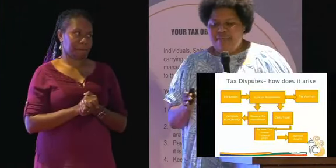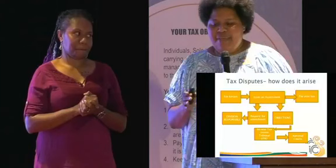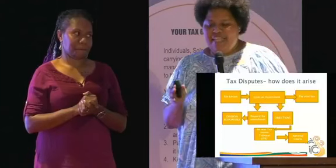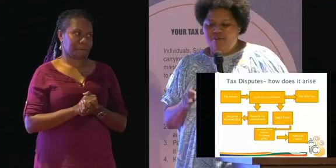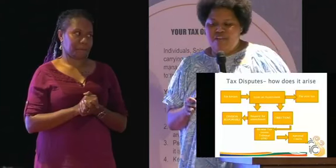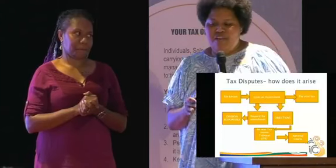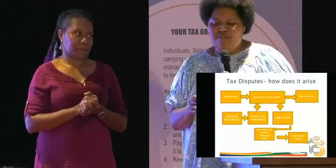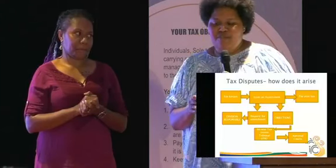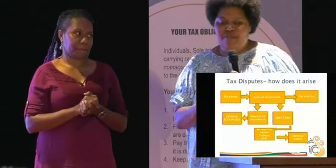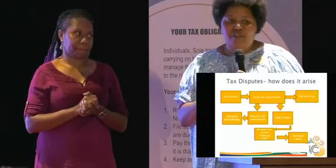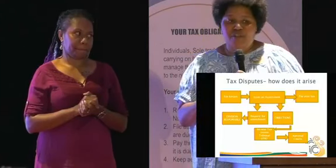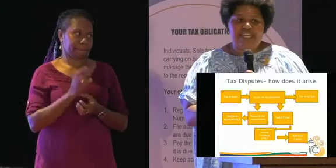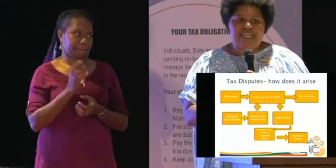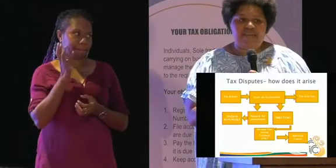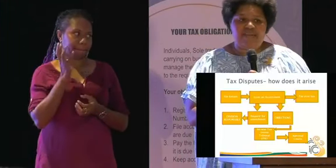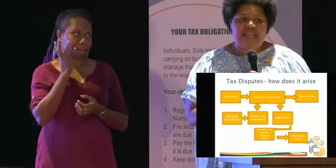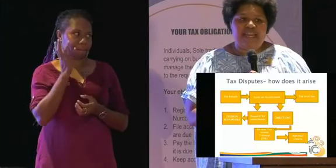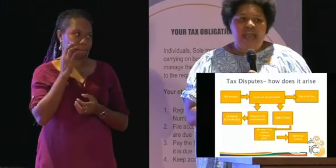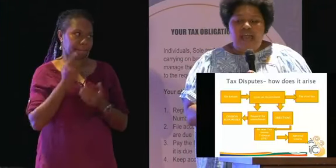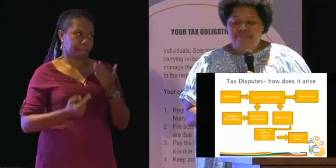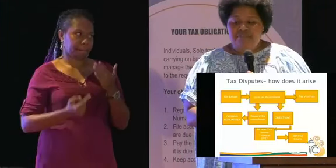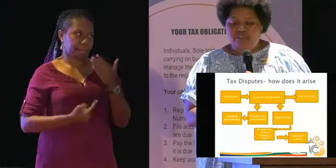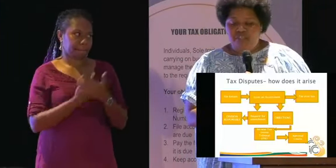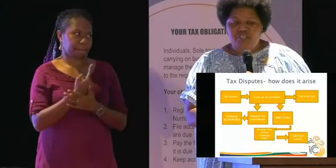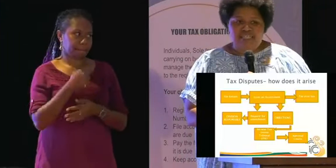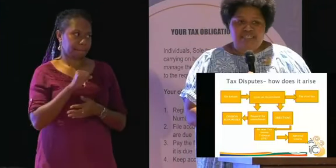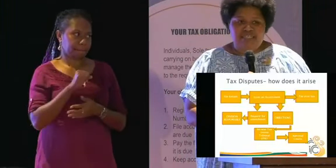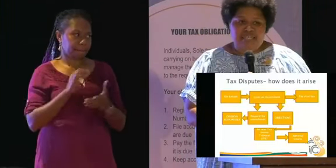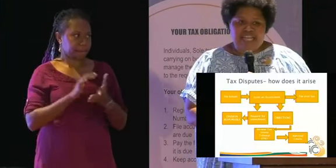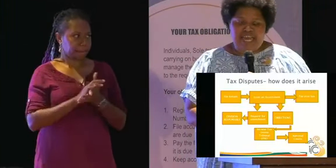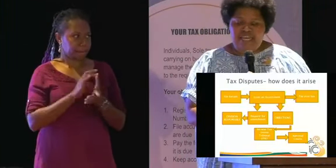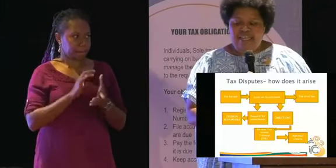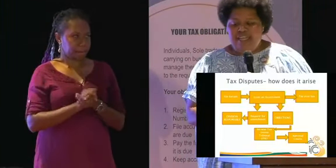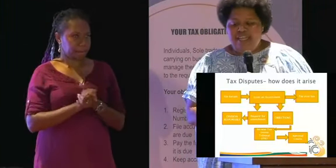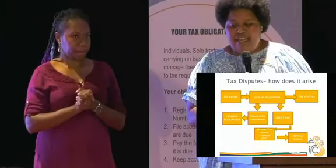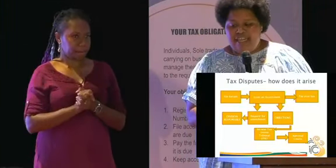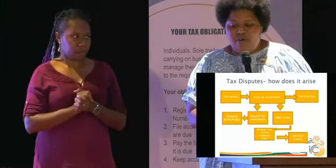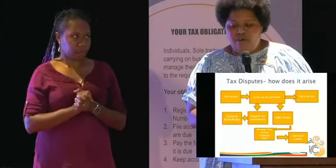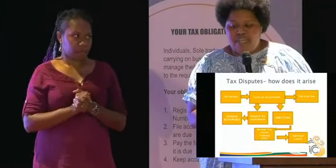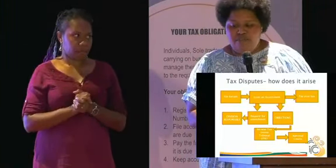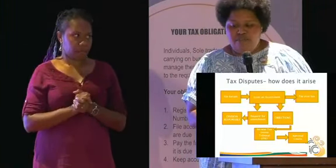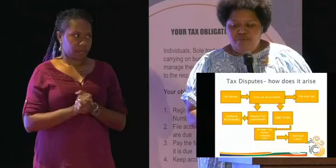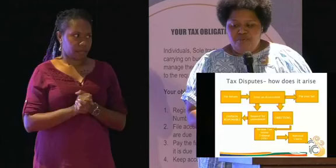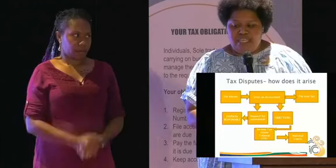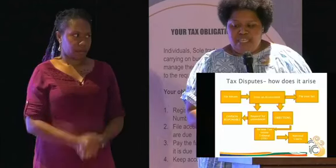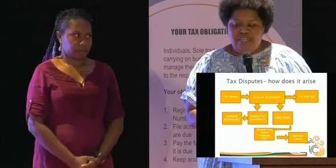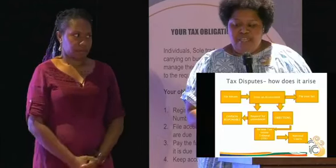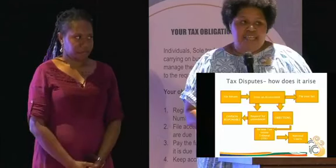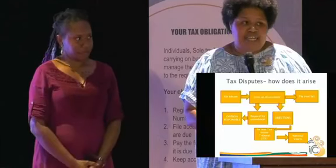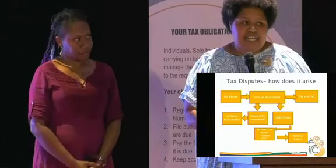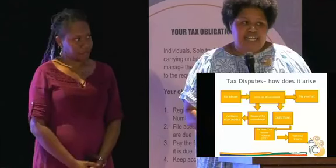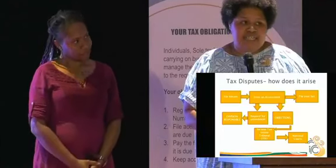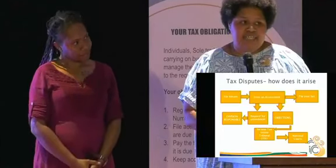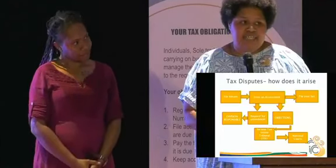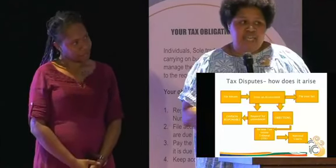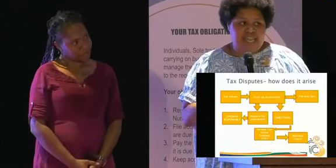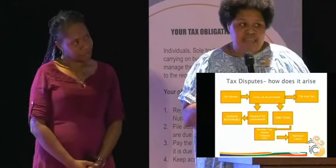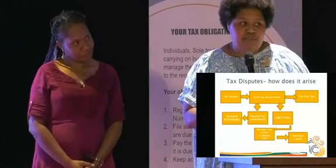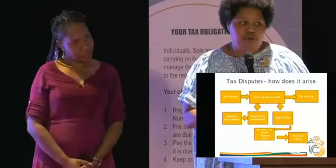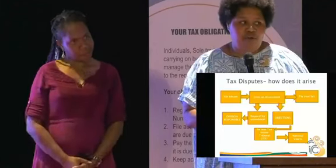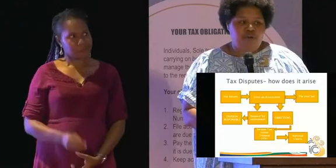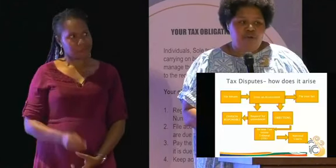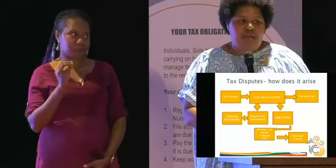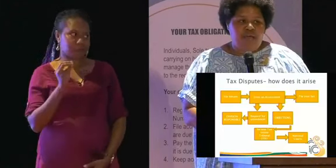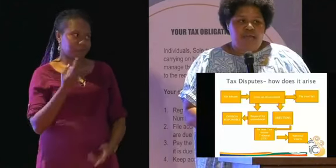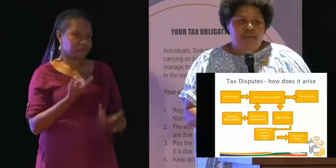that happens, then you go down to, if you're not satisfied after the objection is being done, then it goes down to the income tax. You can